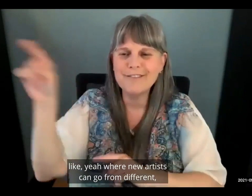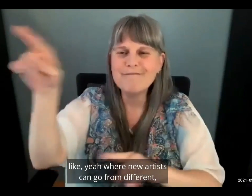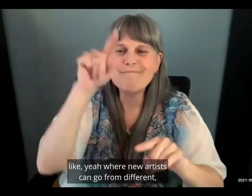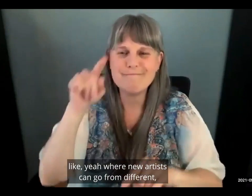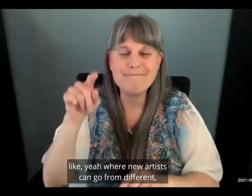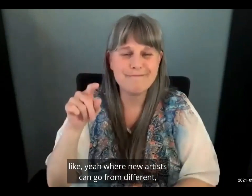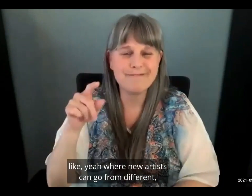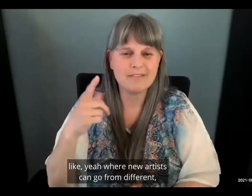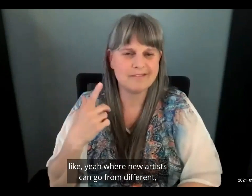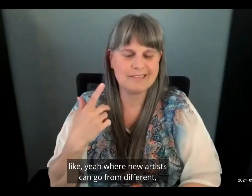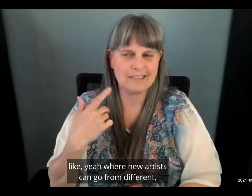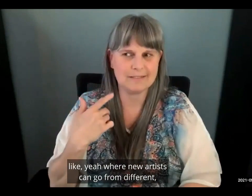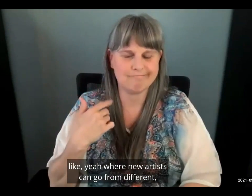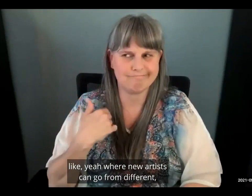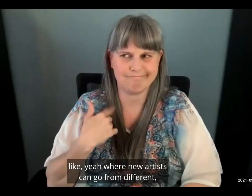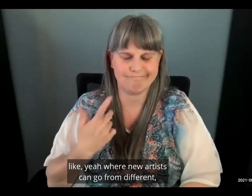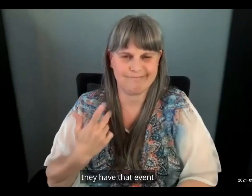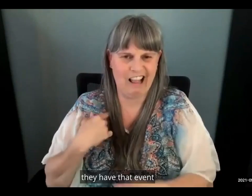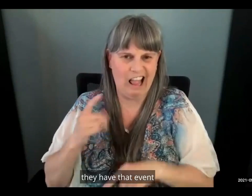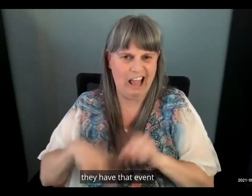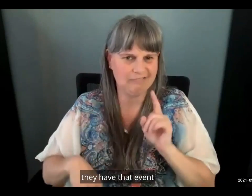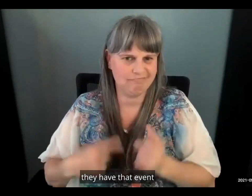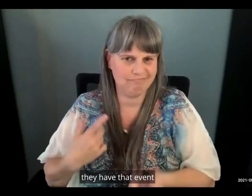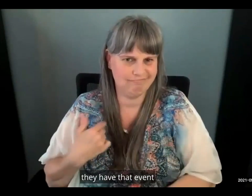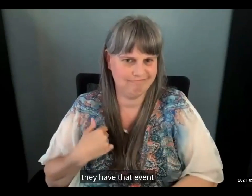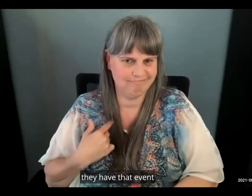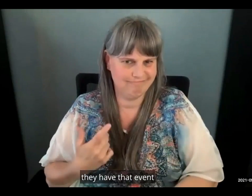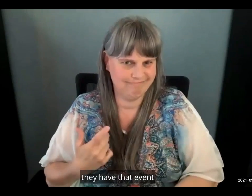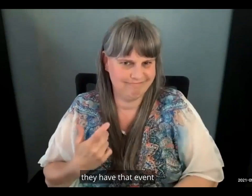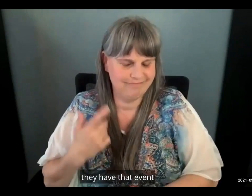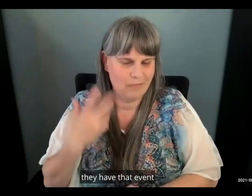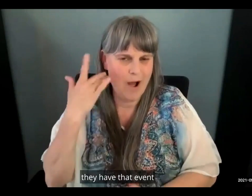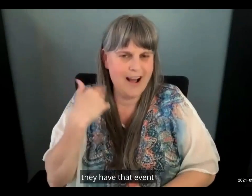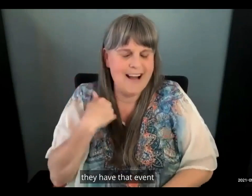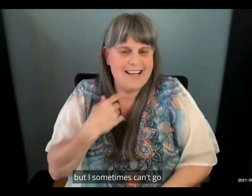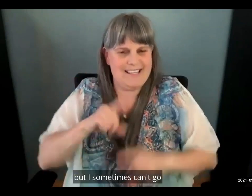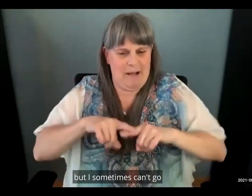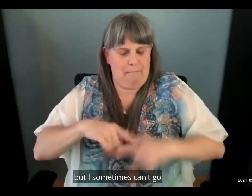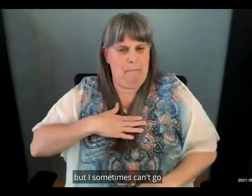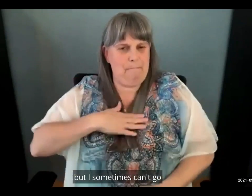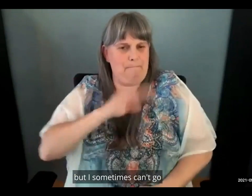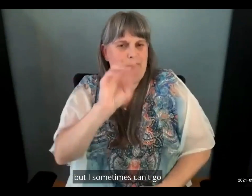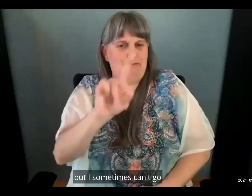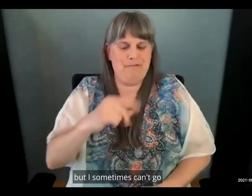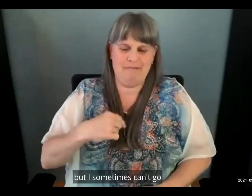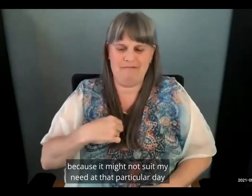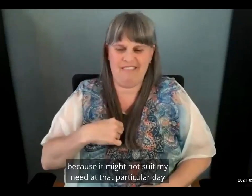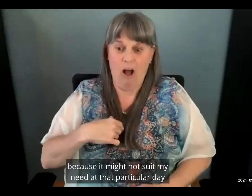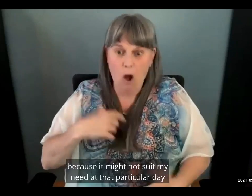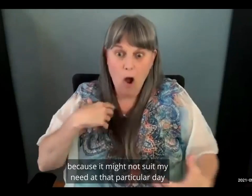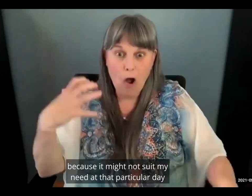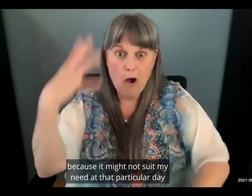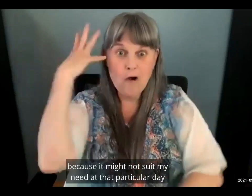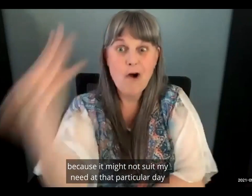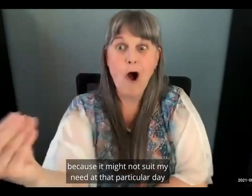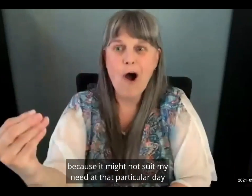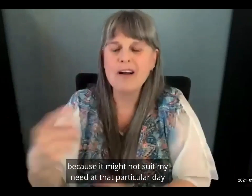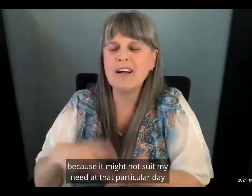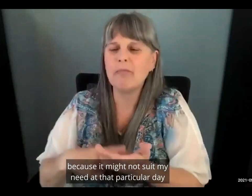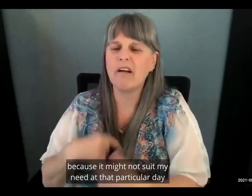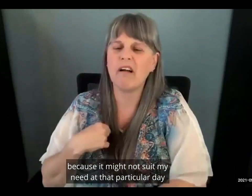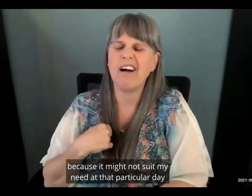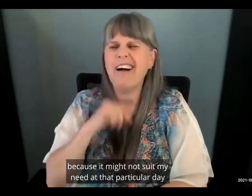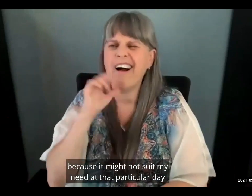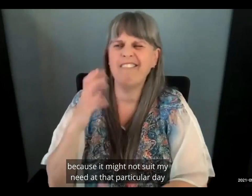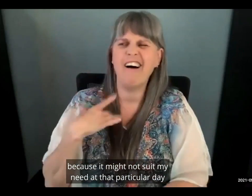yeah, where you artists can go from different, they have that event, but I sometimes can't go because it might